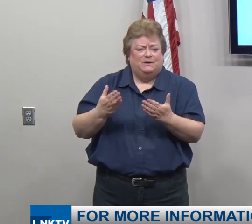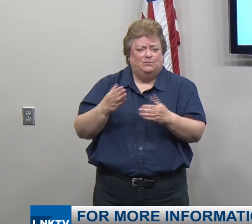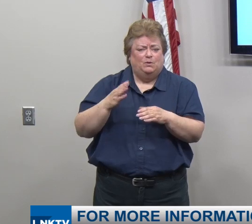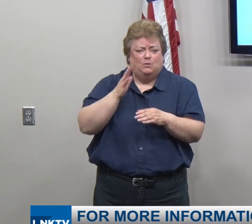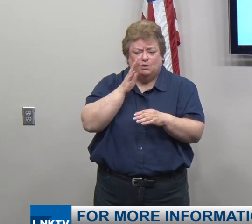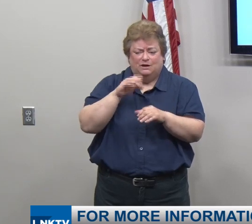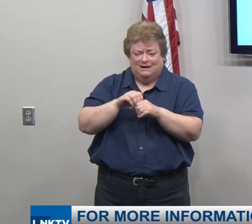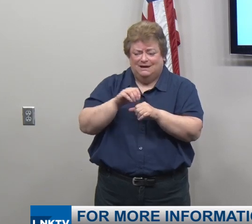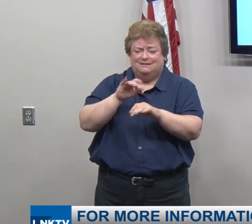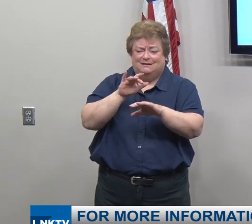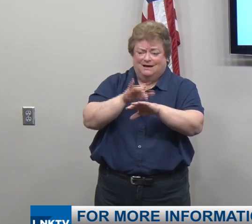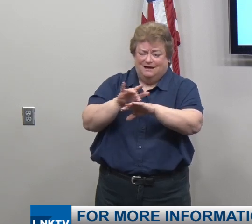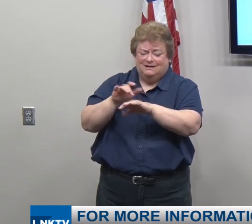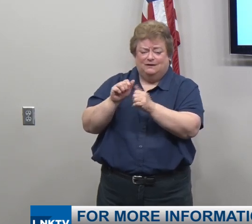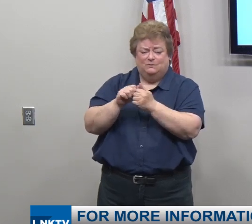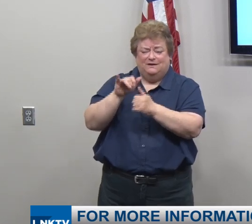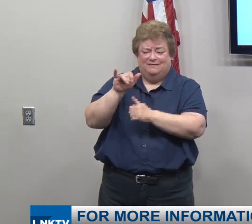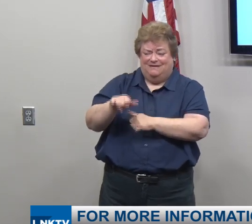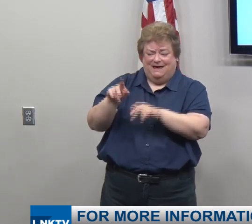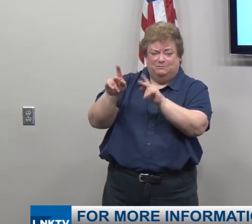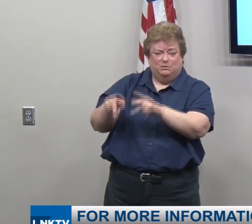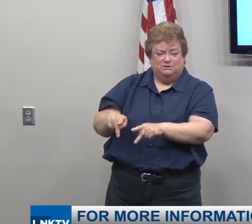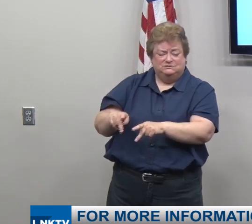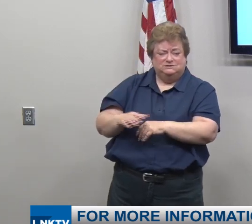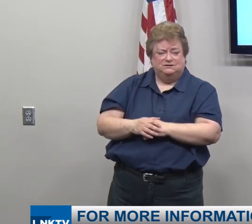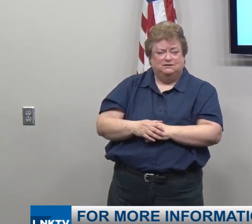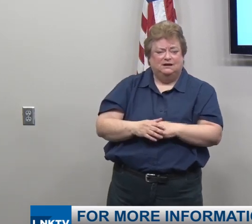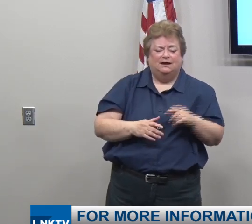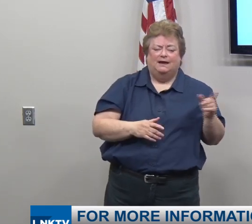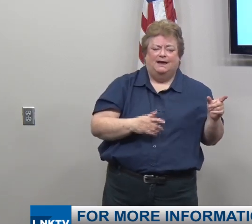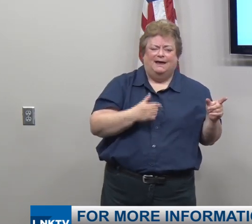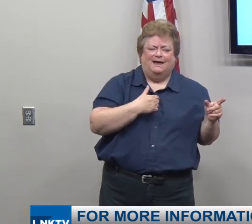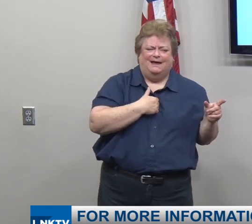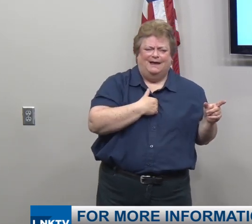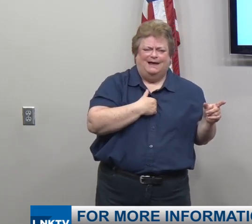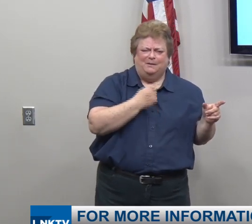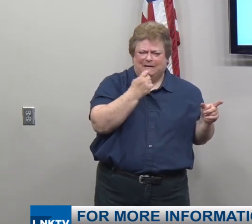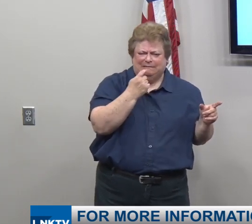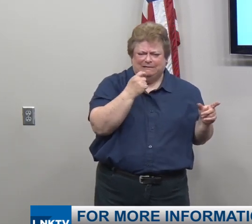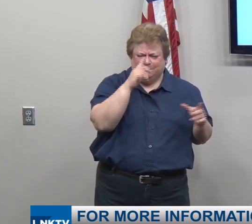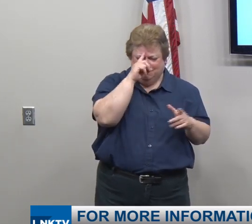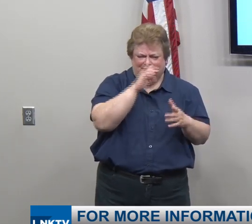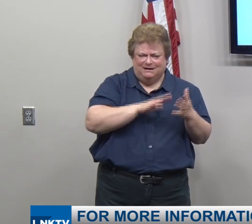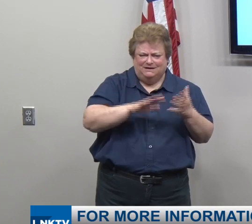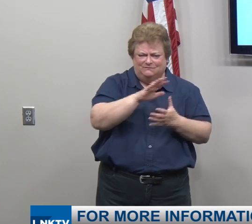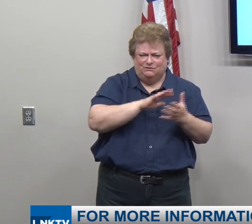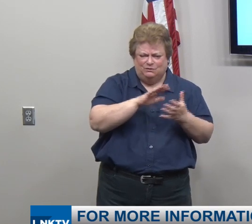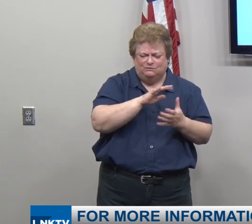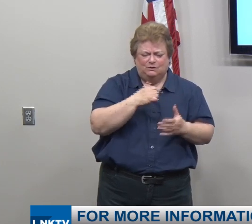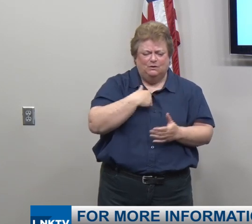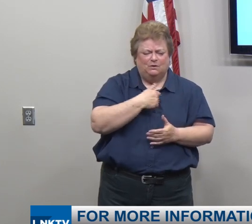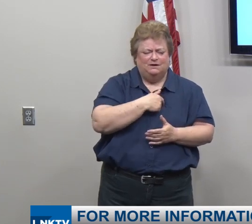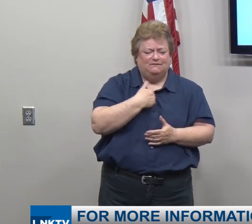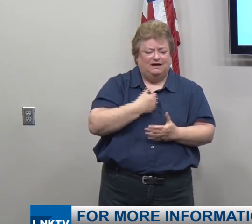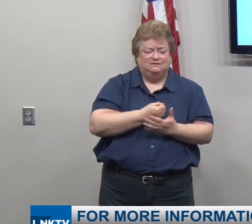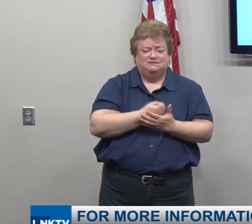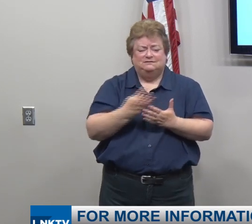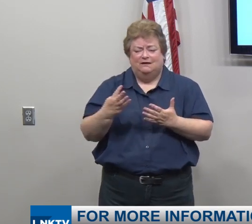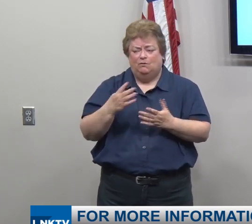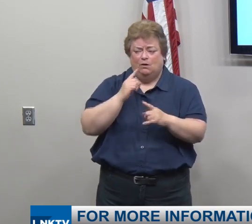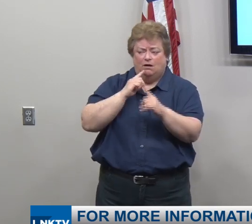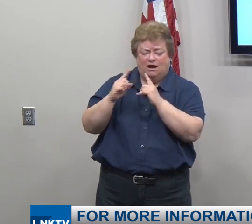particular person or inmates? I guess I'm a little confused because we've had several